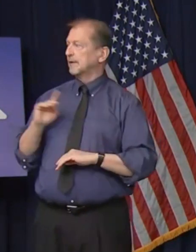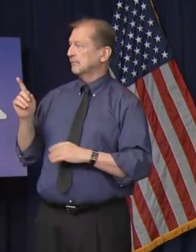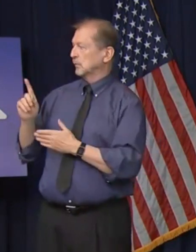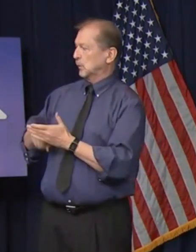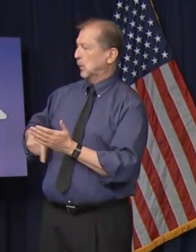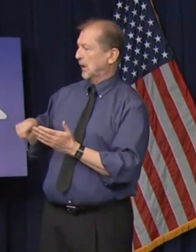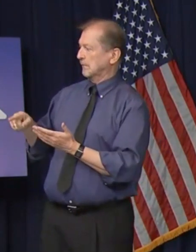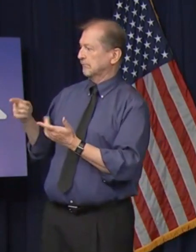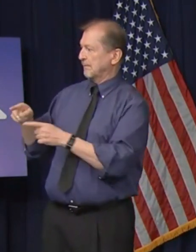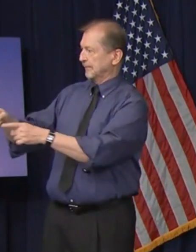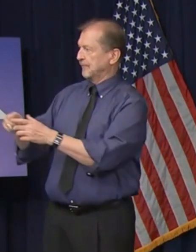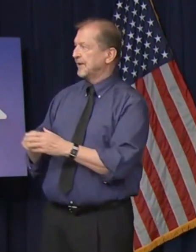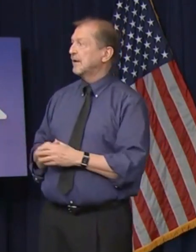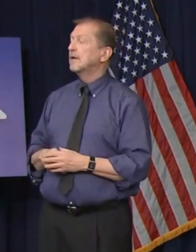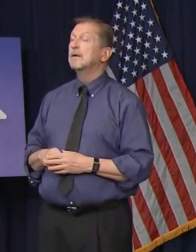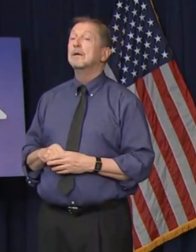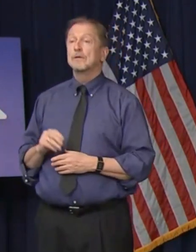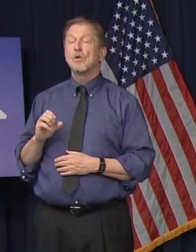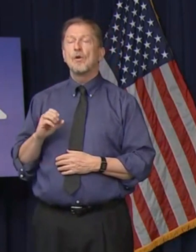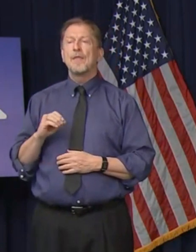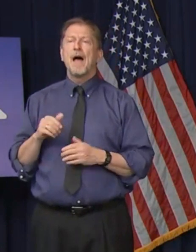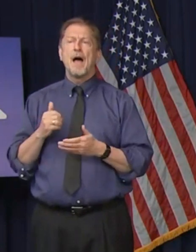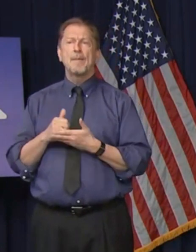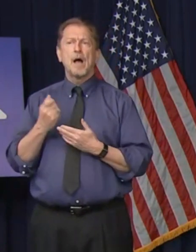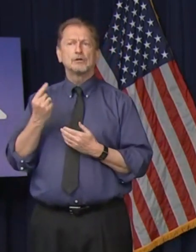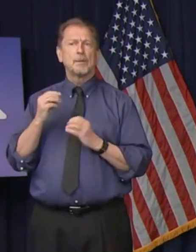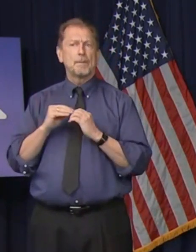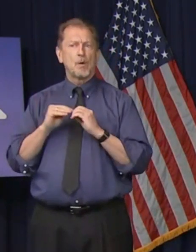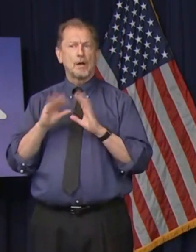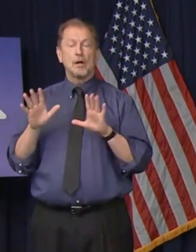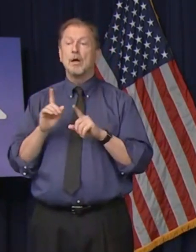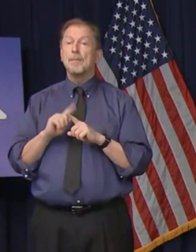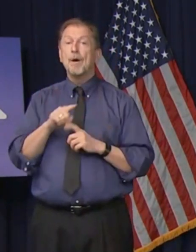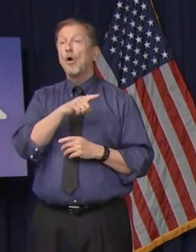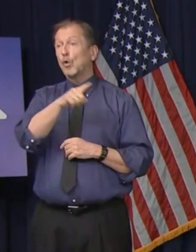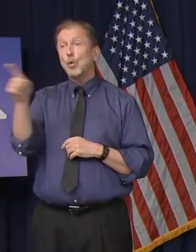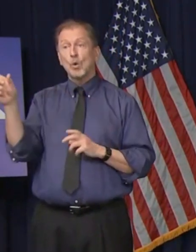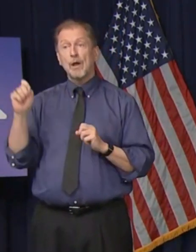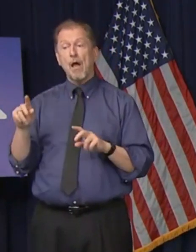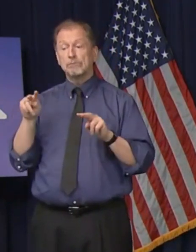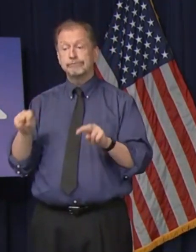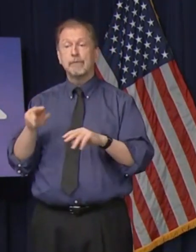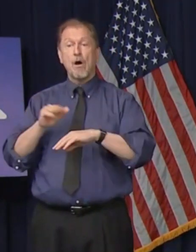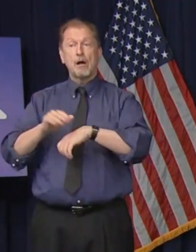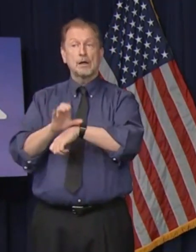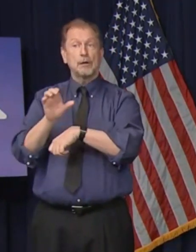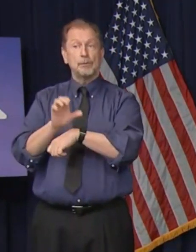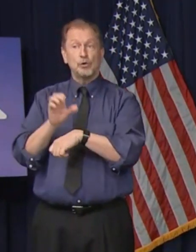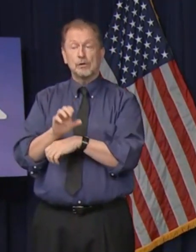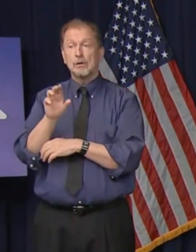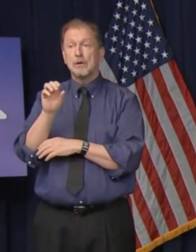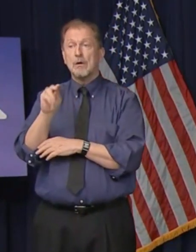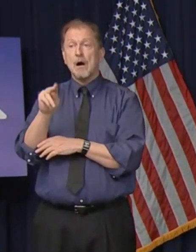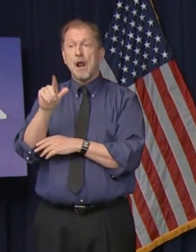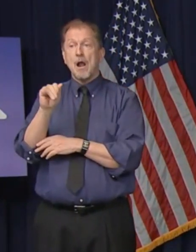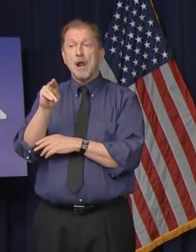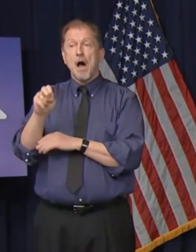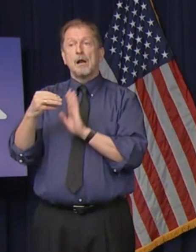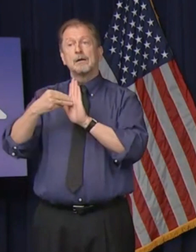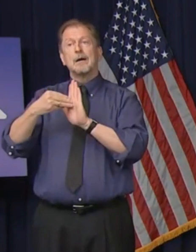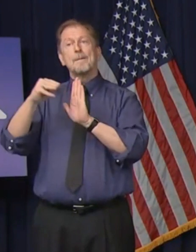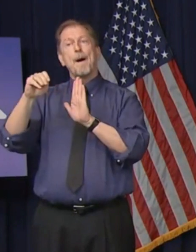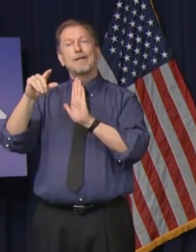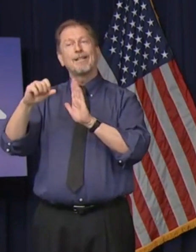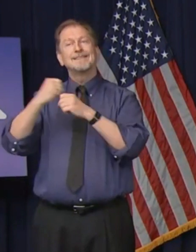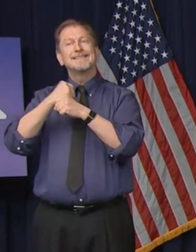bigger picture of what we're looking at. But I think you should look at all of the online models. They're worth looking at. And